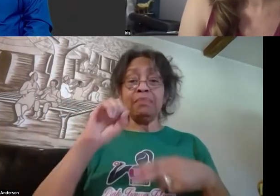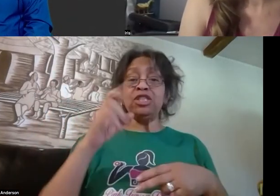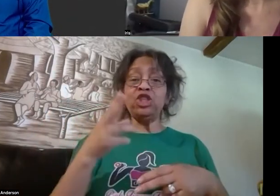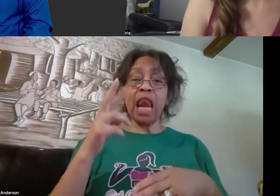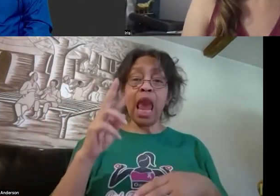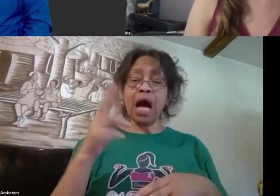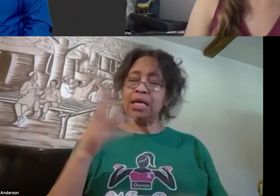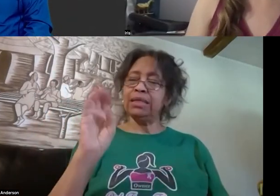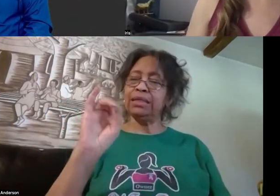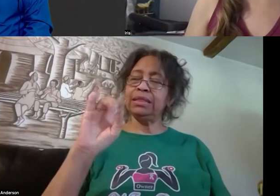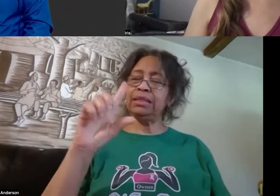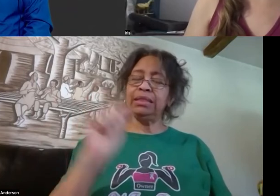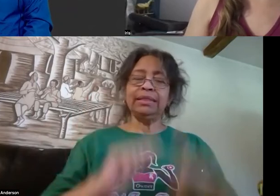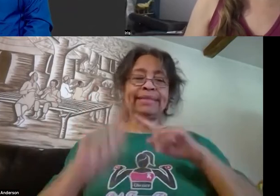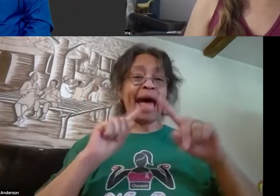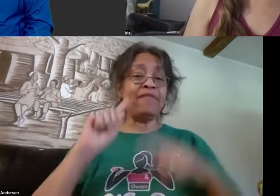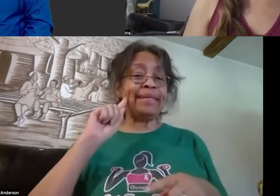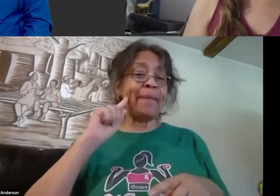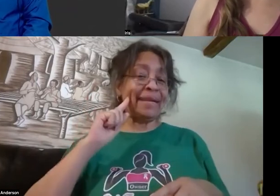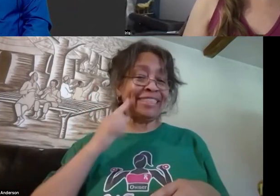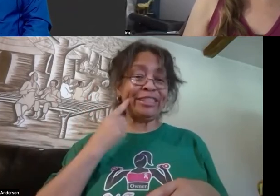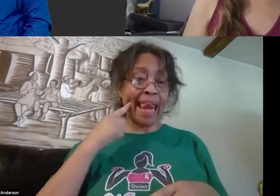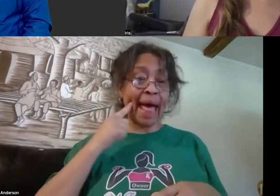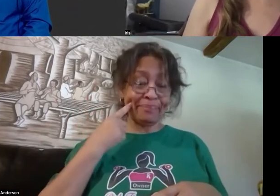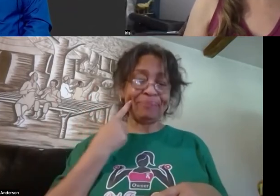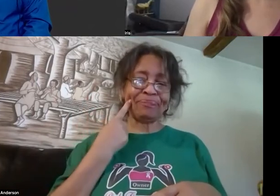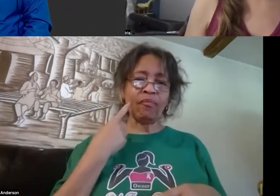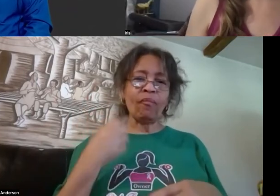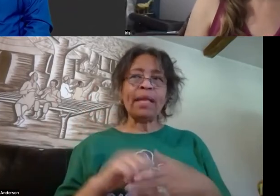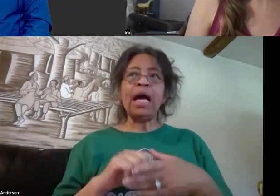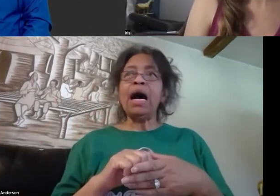My name is Sheila. Start with them, Sheila.